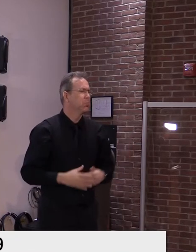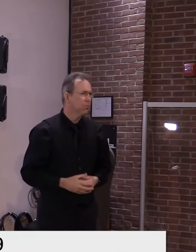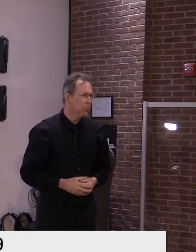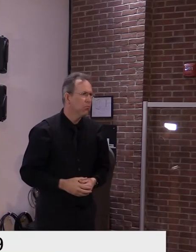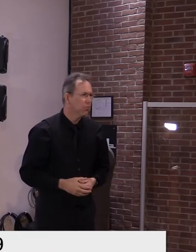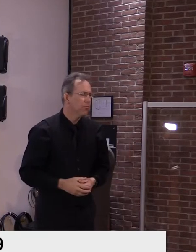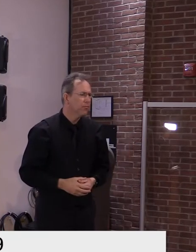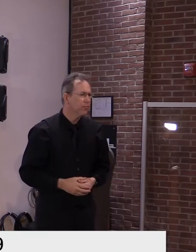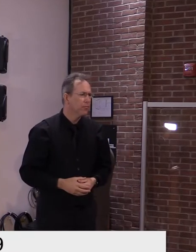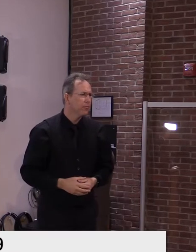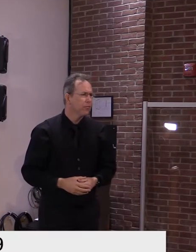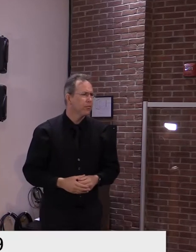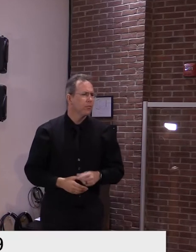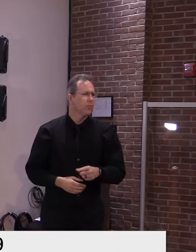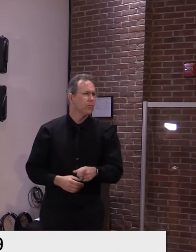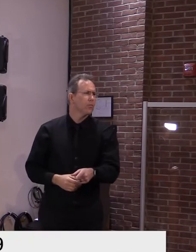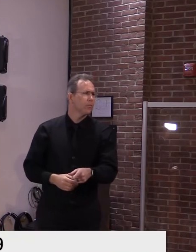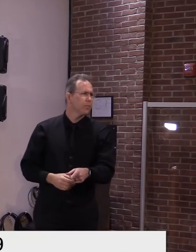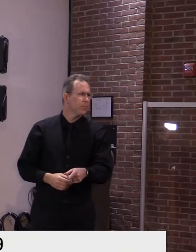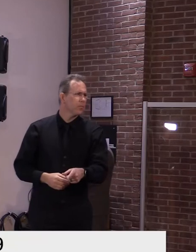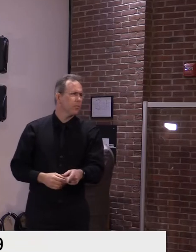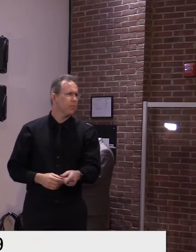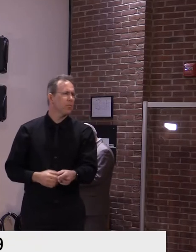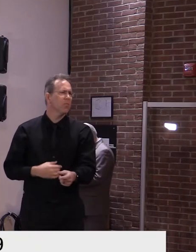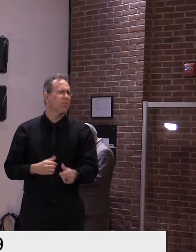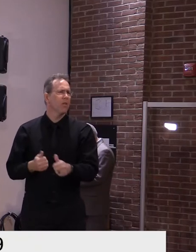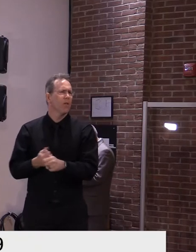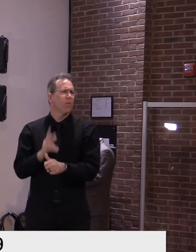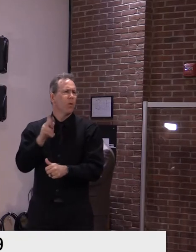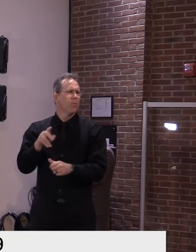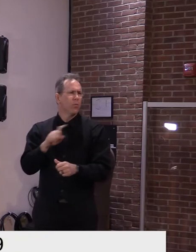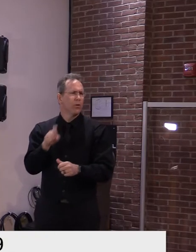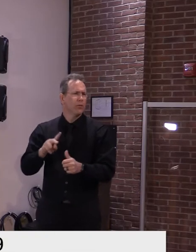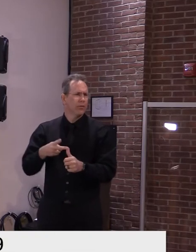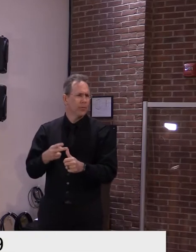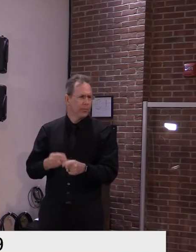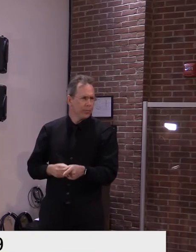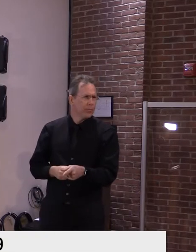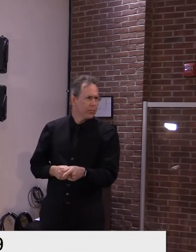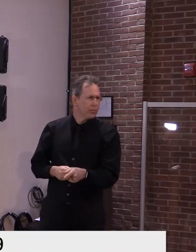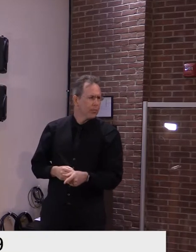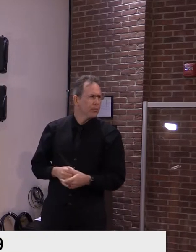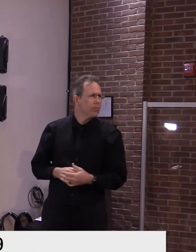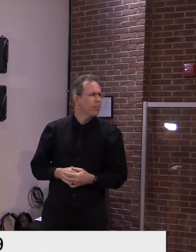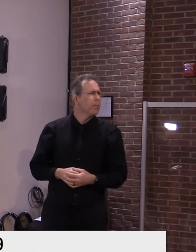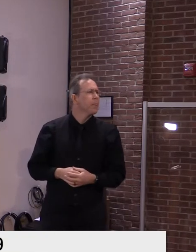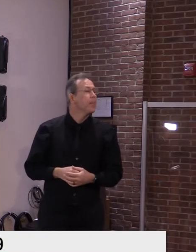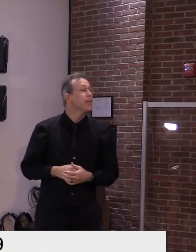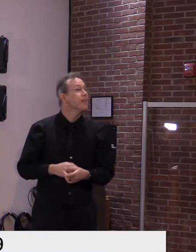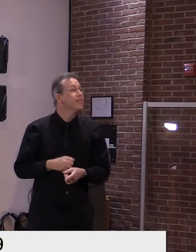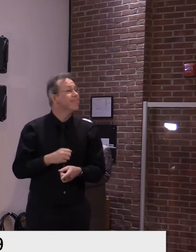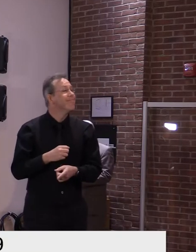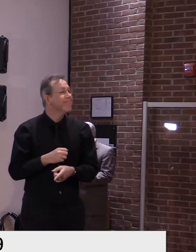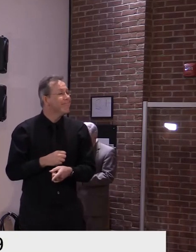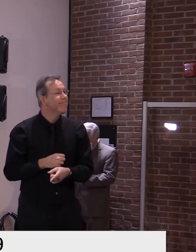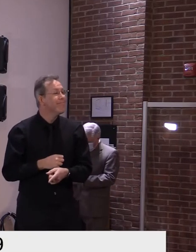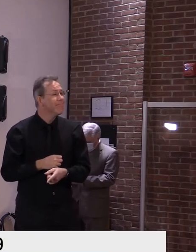What do you have to say to the multiple servers who have told me that it is extremely difficult to